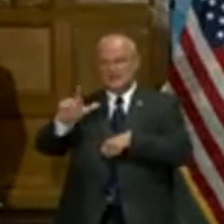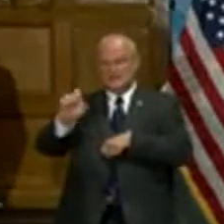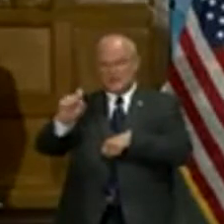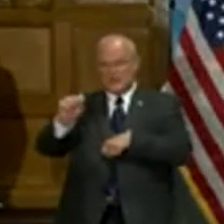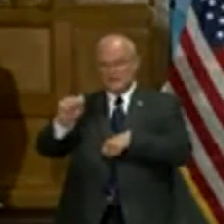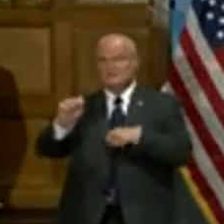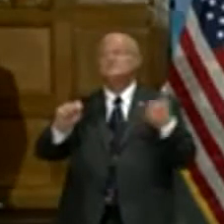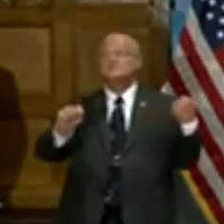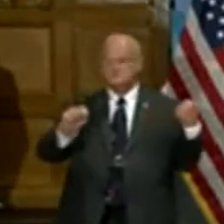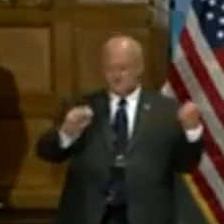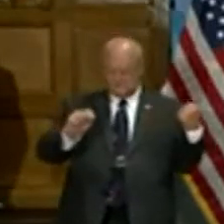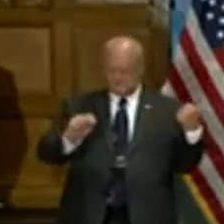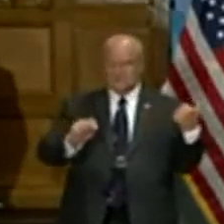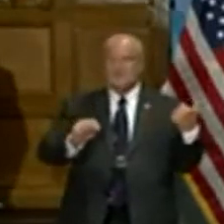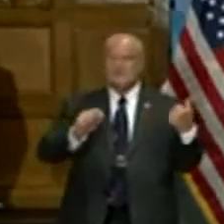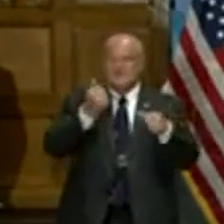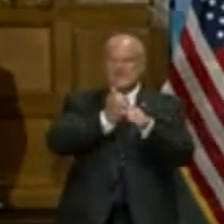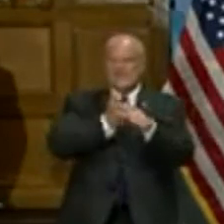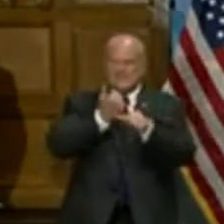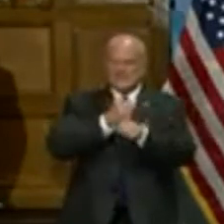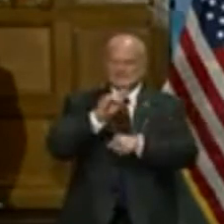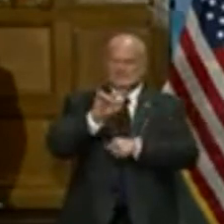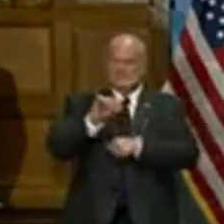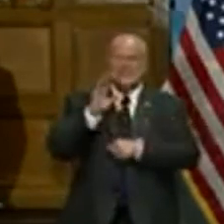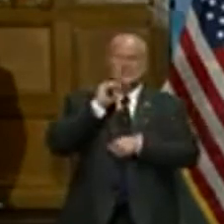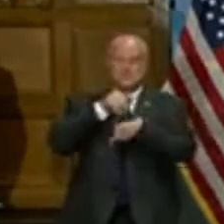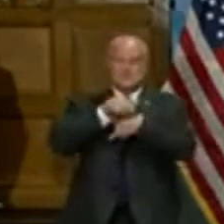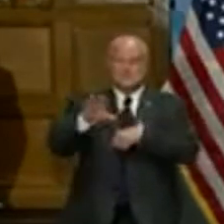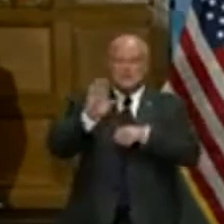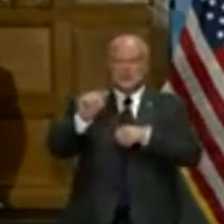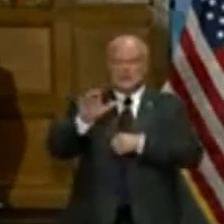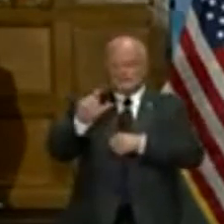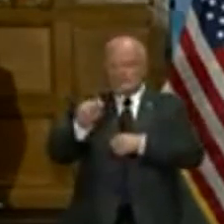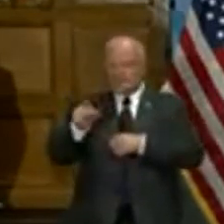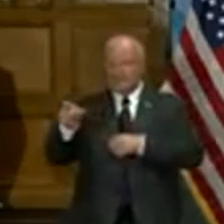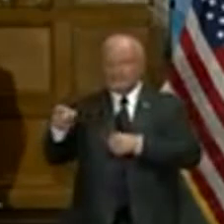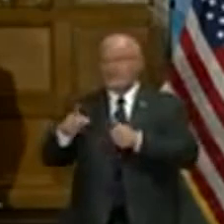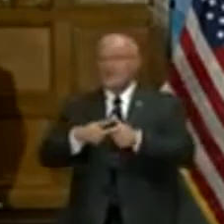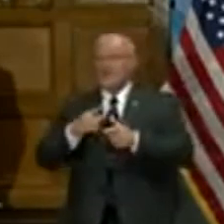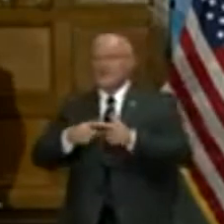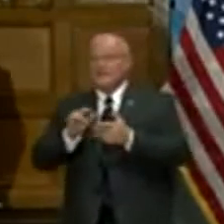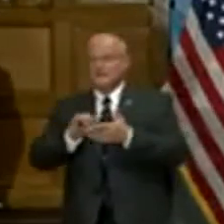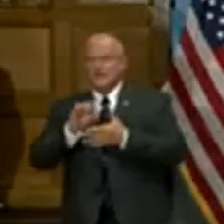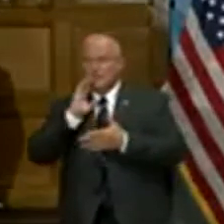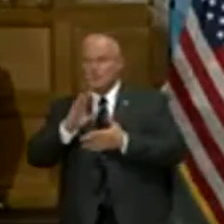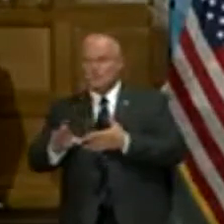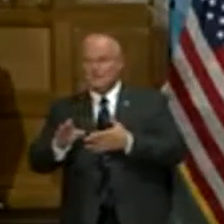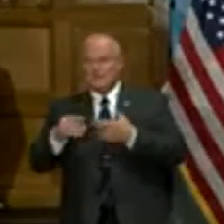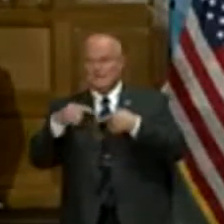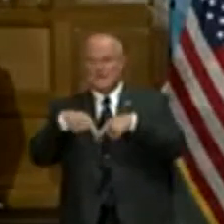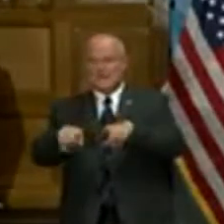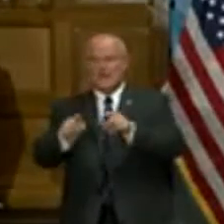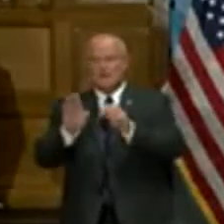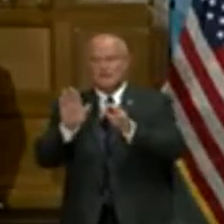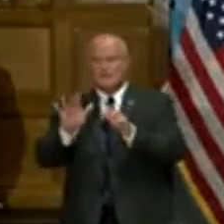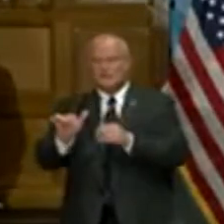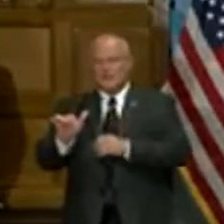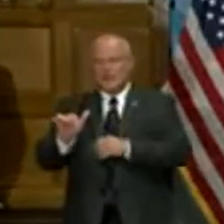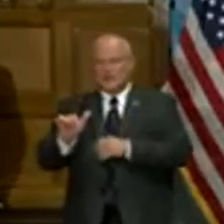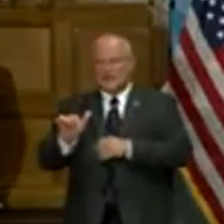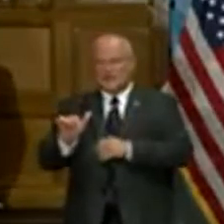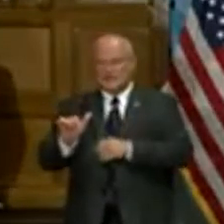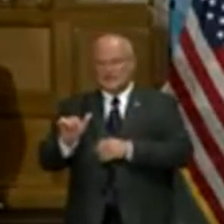ballot. Right. The county, each county will. That's right. Send back the ballot. And then is that going to be accompanied